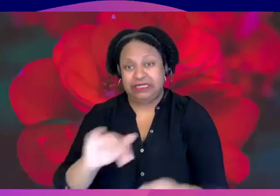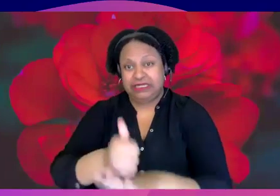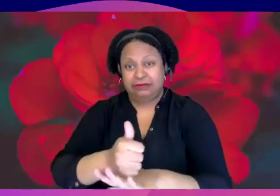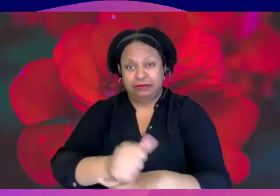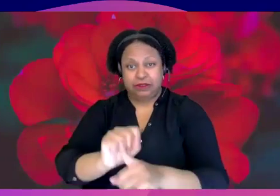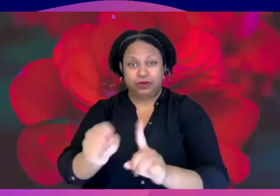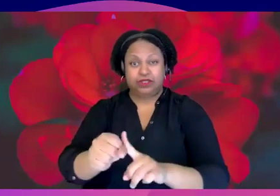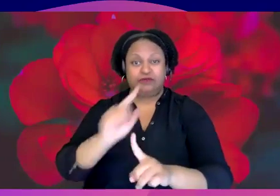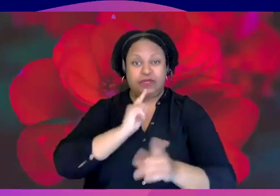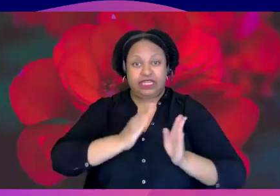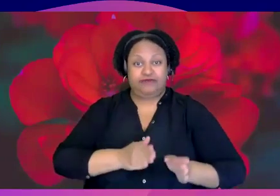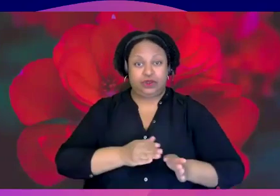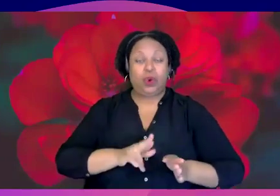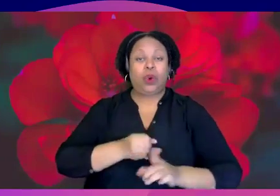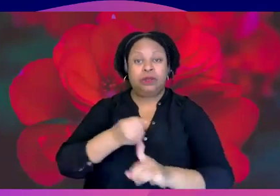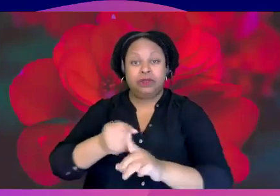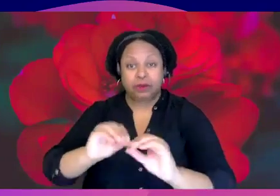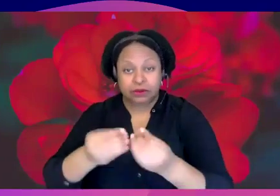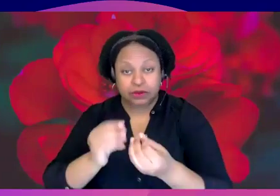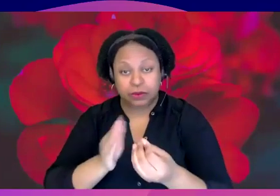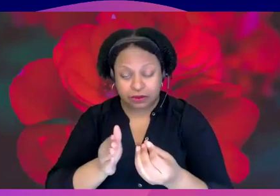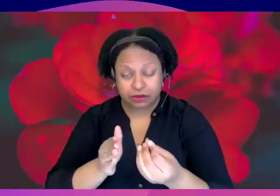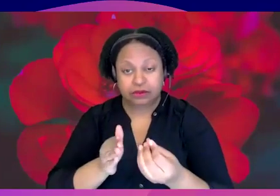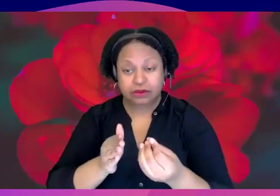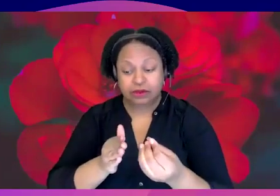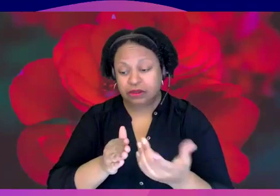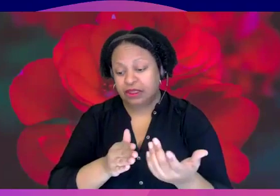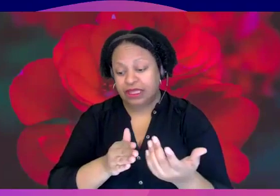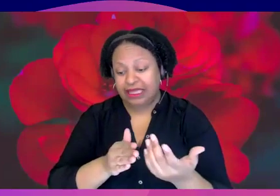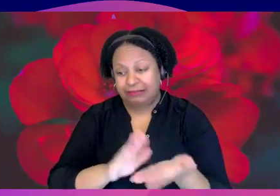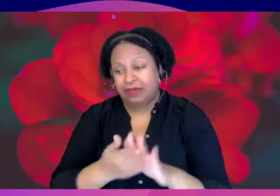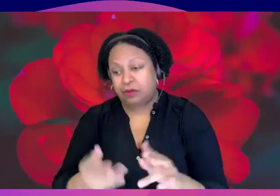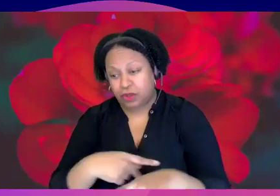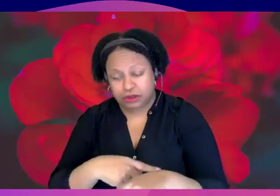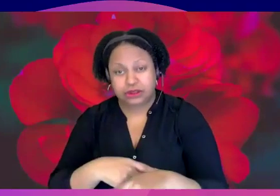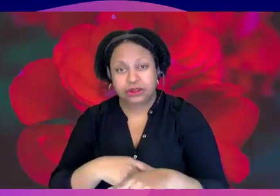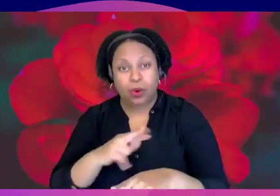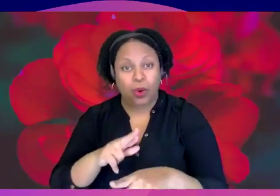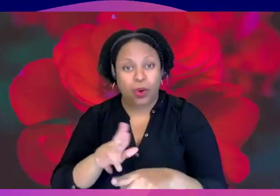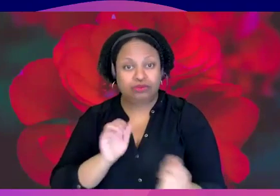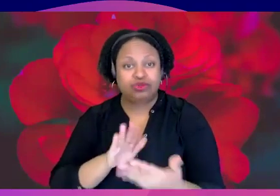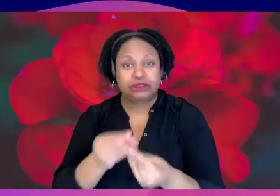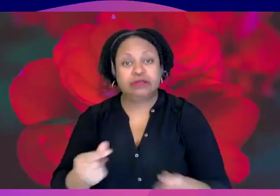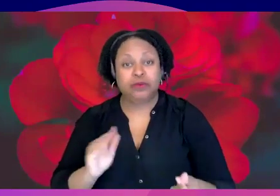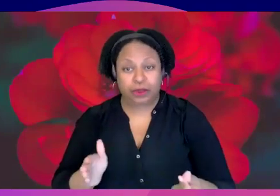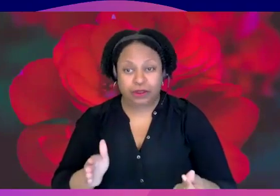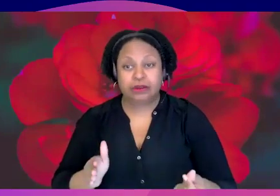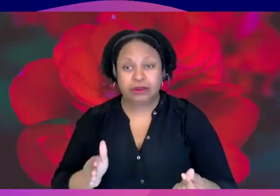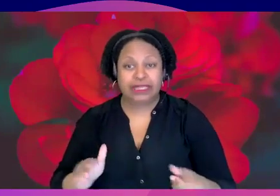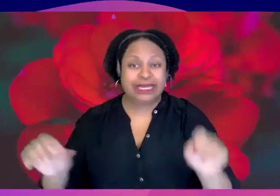for either the individual or the organizational factors to be exacerbated or to be addressed. It creates sort